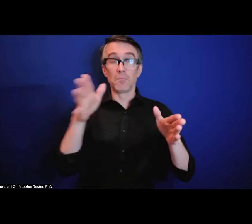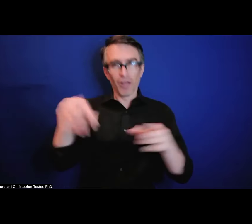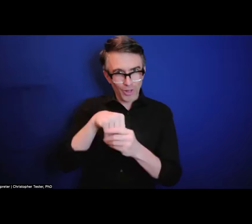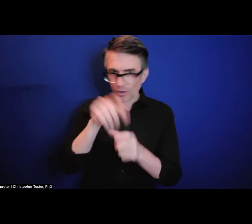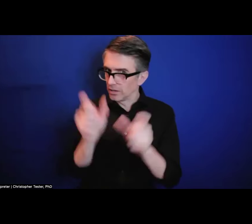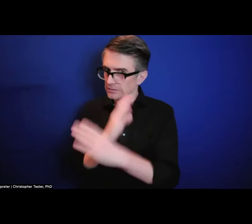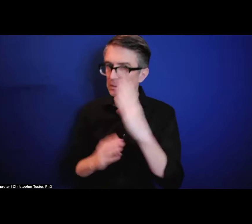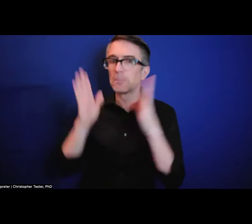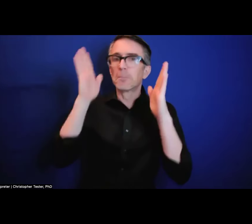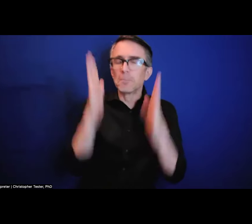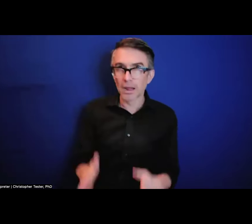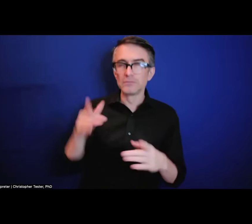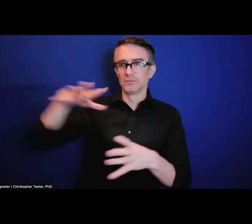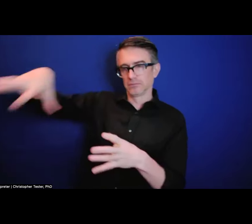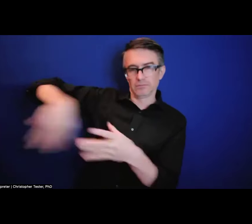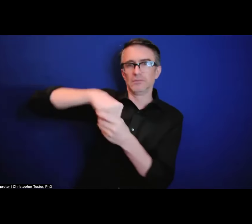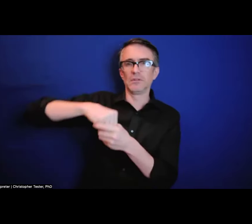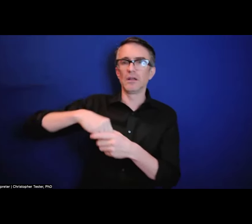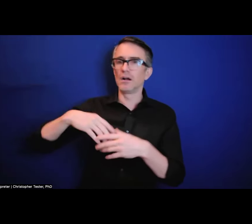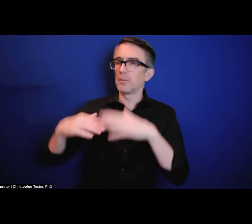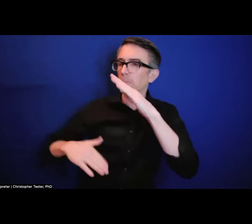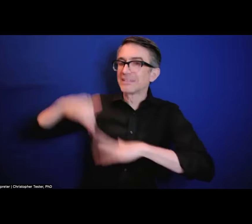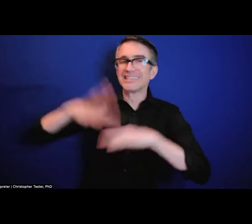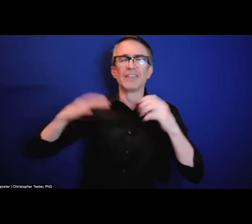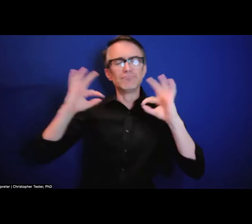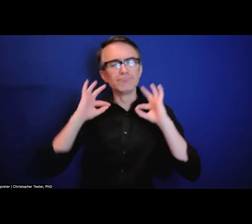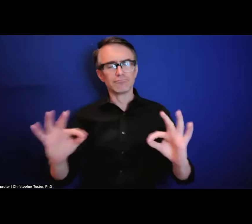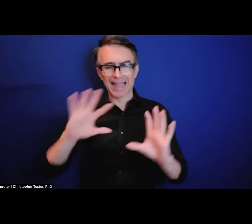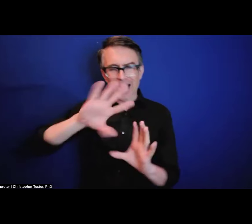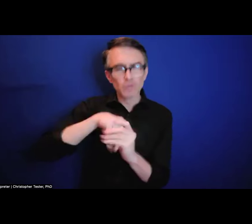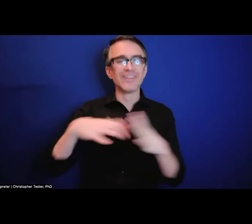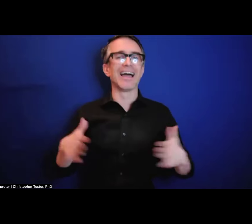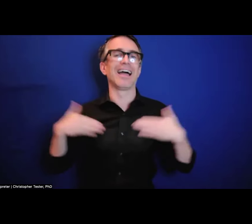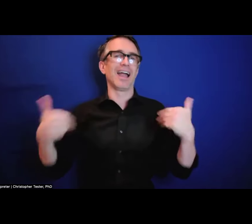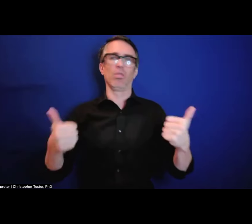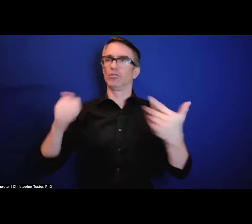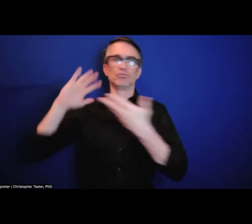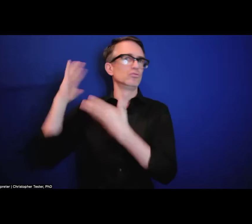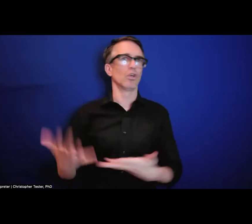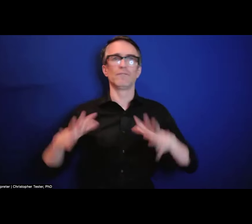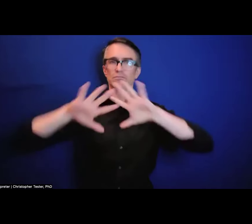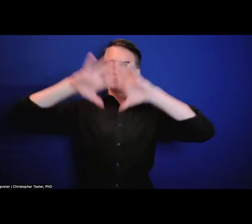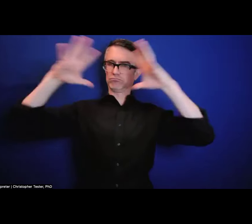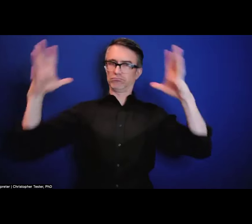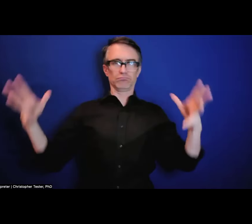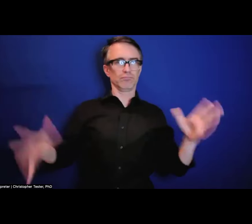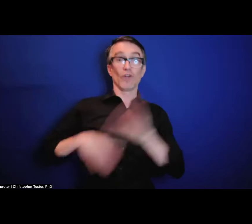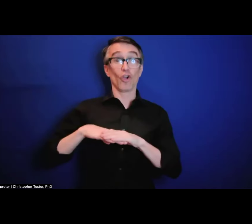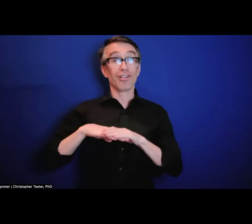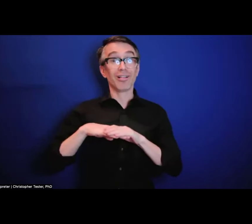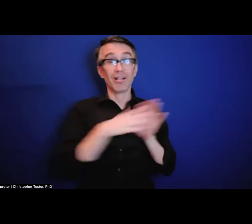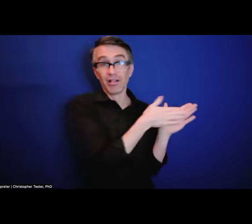and the technical assistance that can then be embedded in health policies and benefit packages.